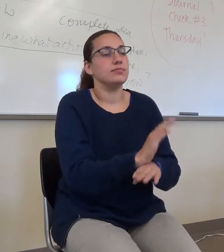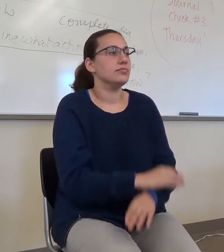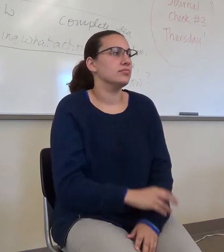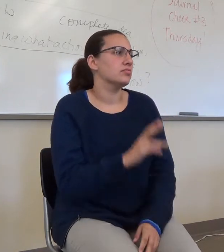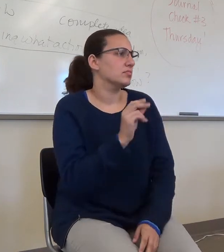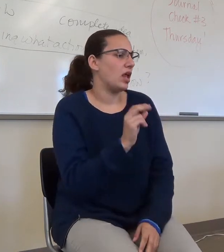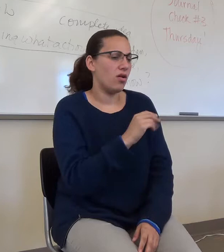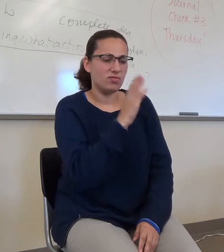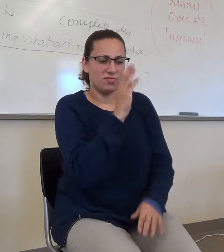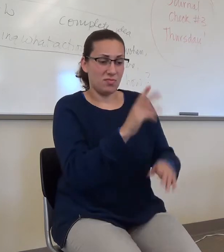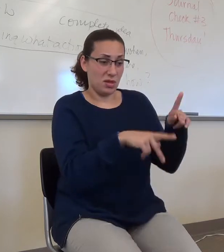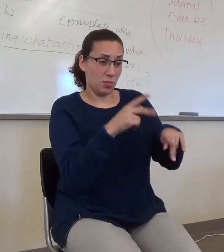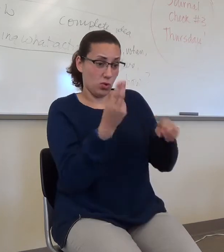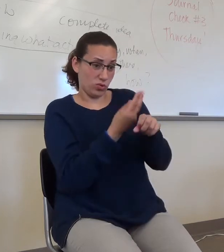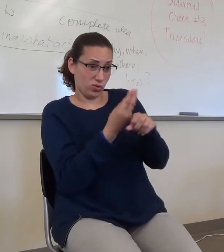guns, they're saying it's the